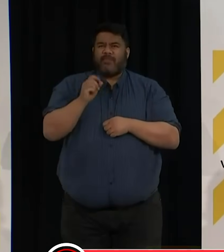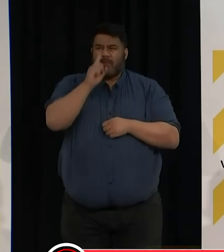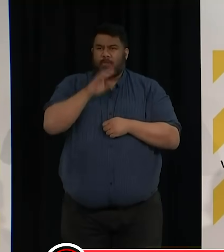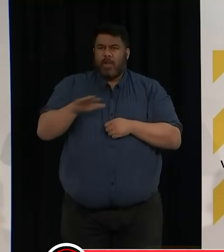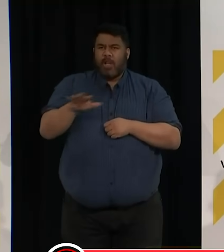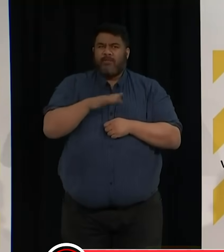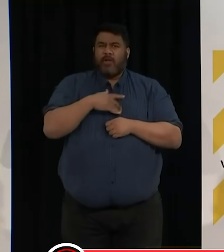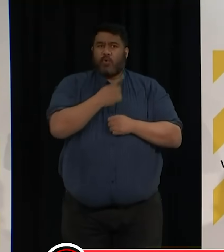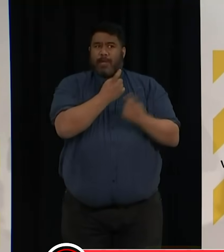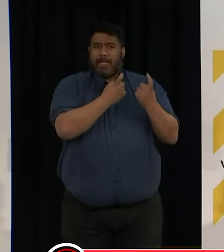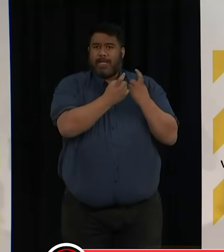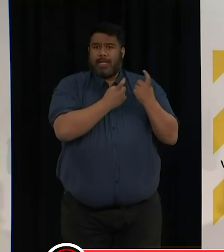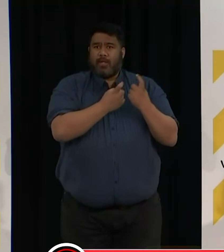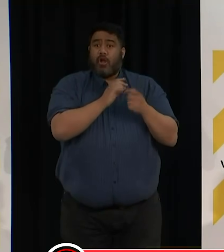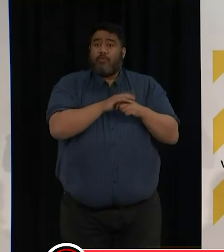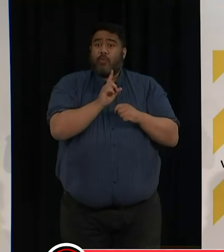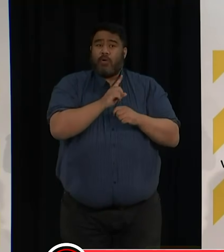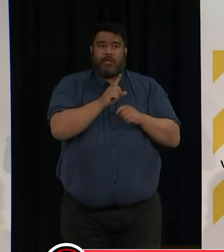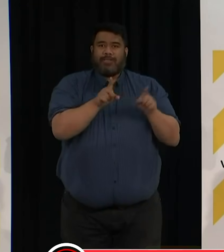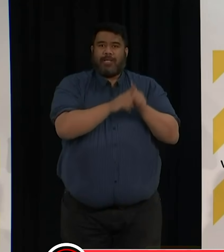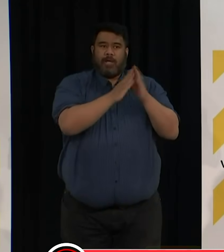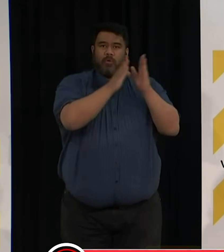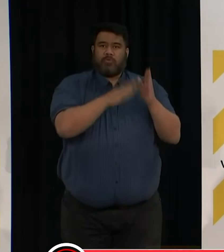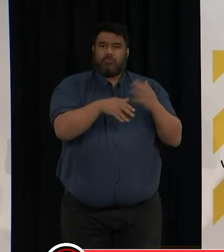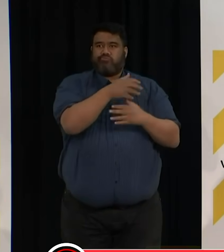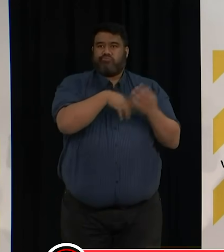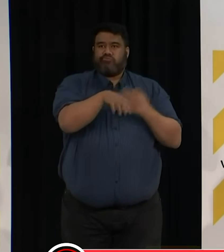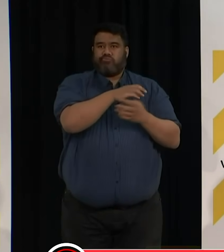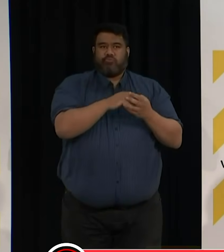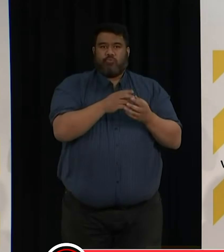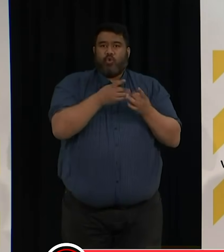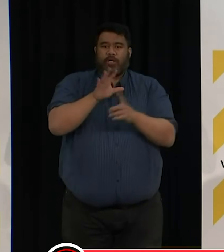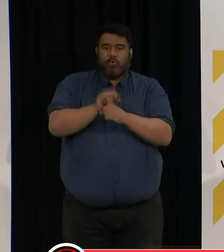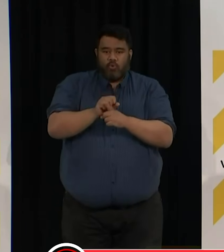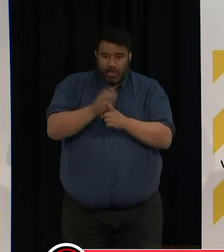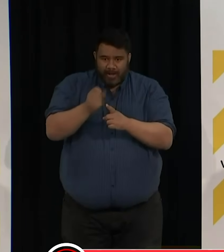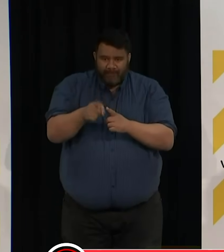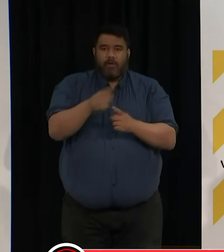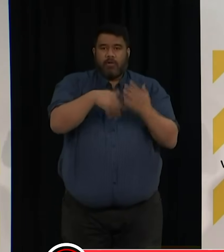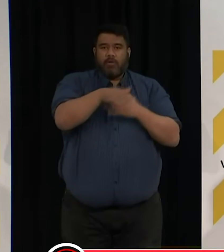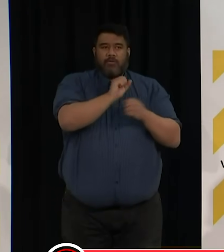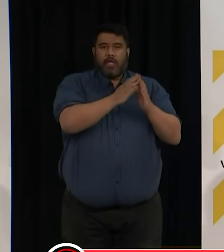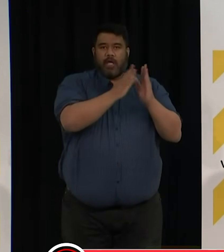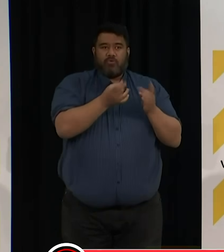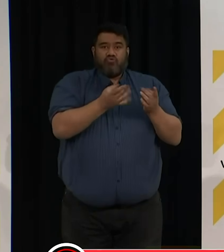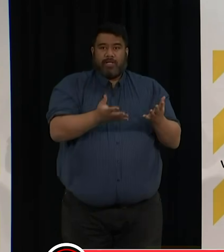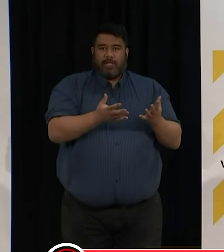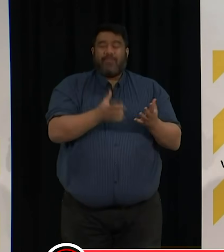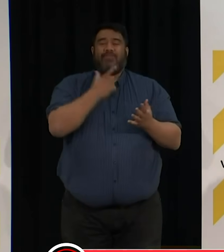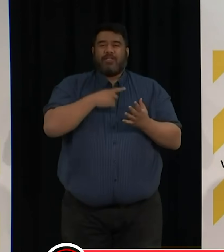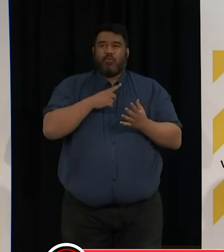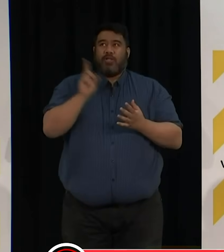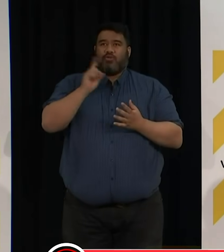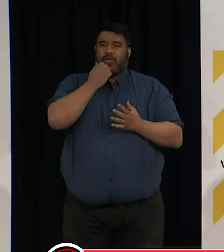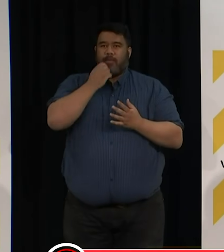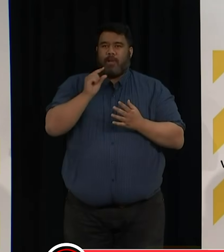likely to arise amongst household and other close contacts who had already been identified. We're seeing some of those come through in the number